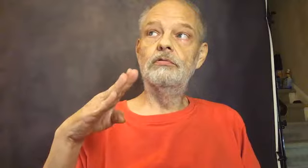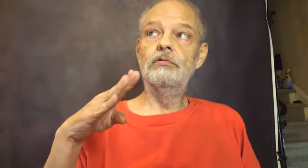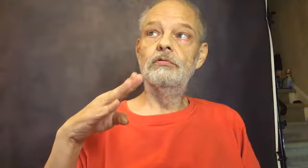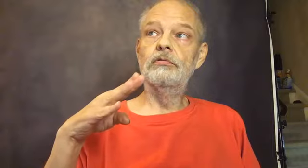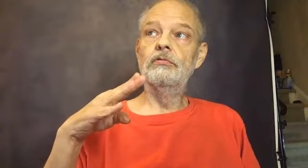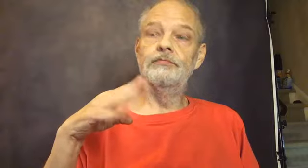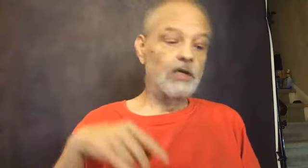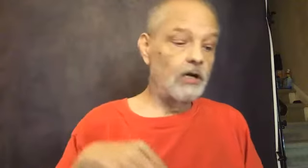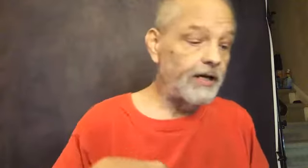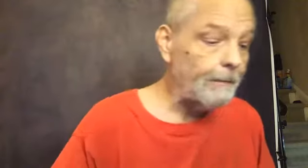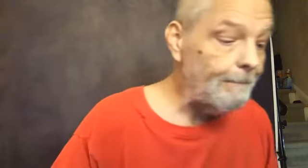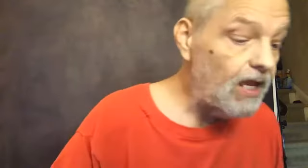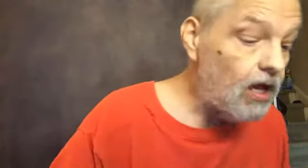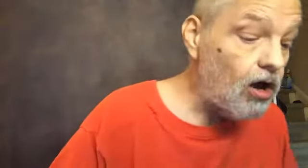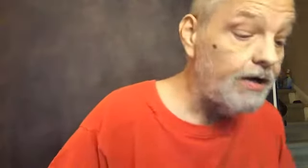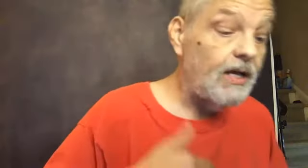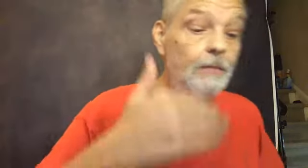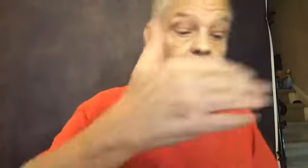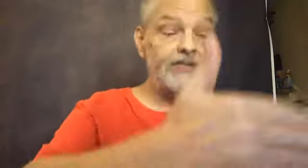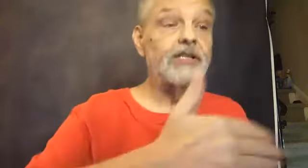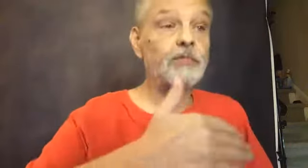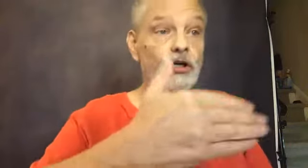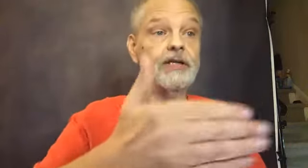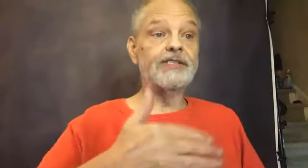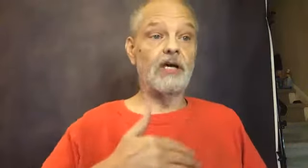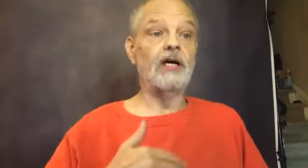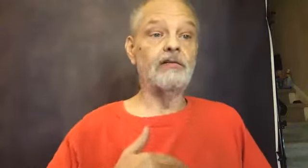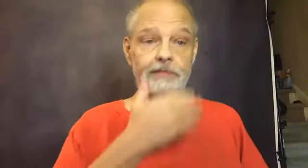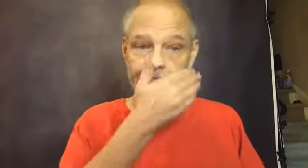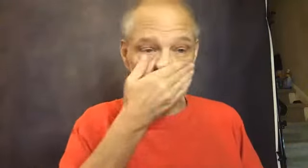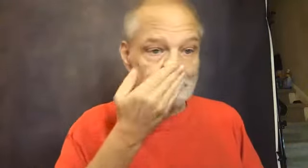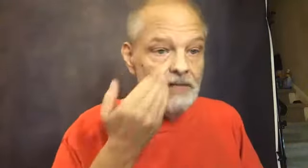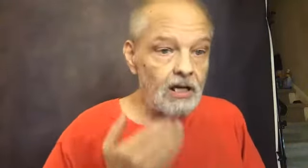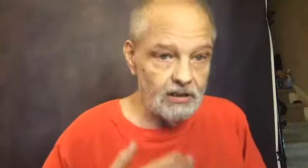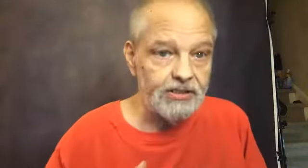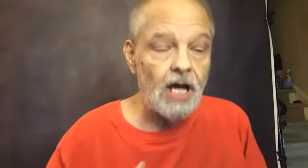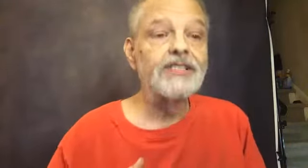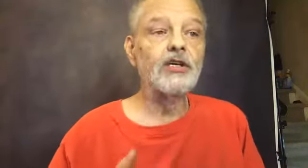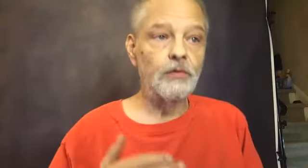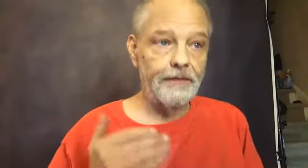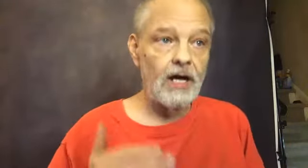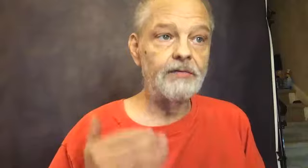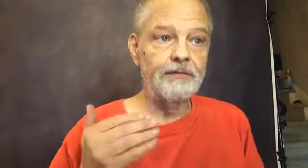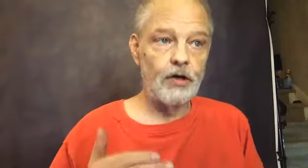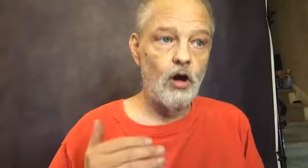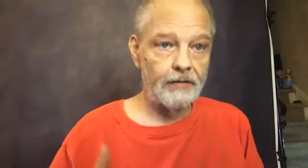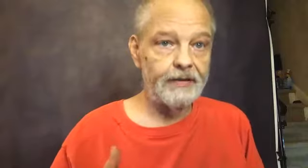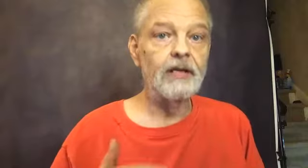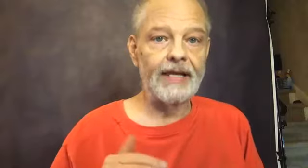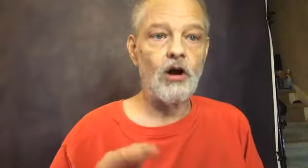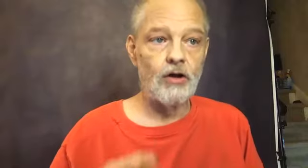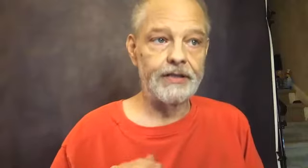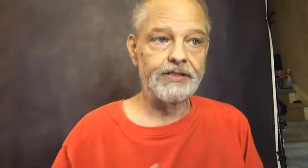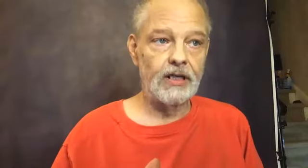blue. Okay, all right, but this is a good list of signs that you will find very often that are